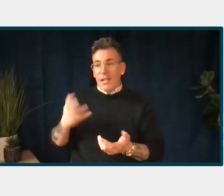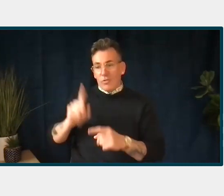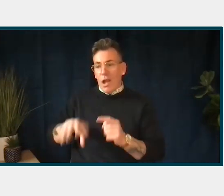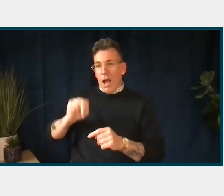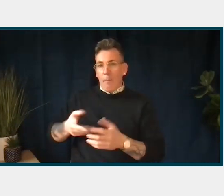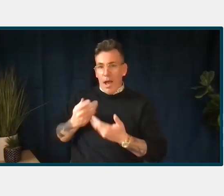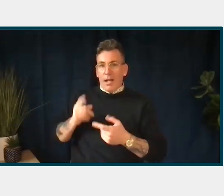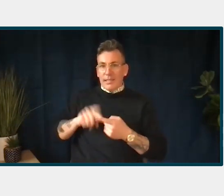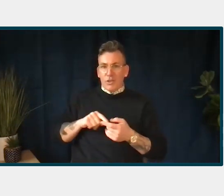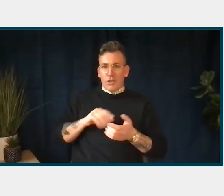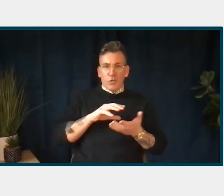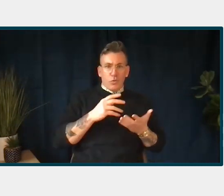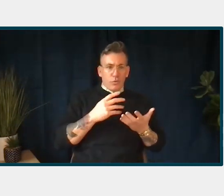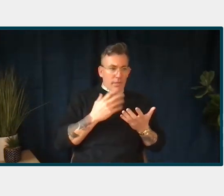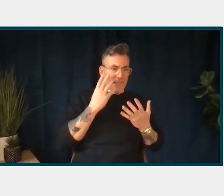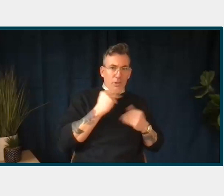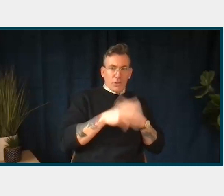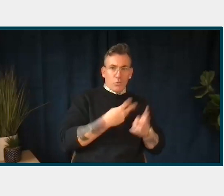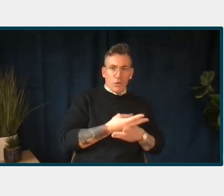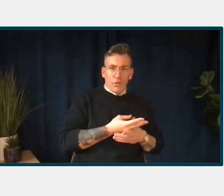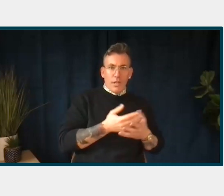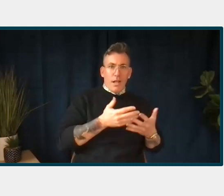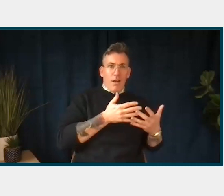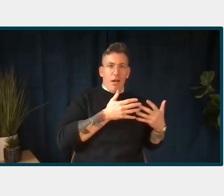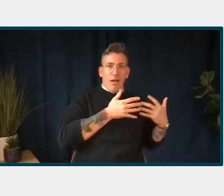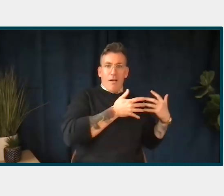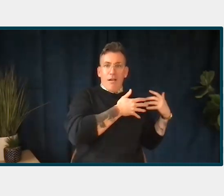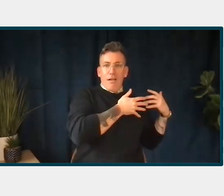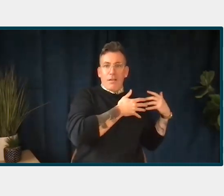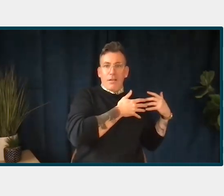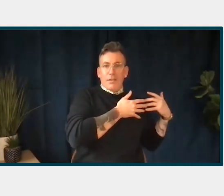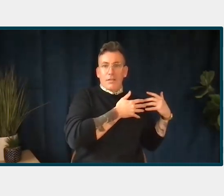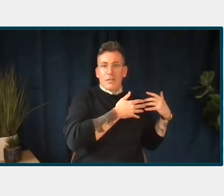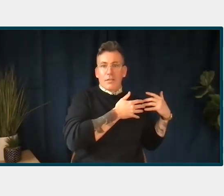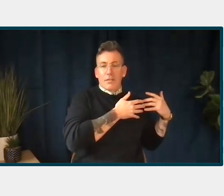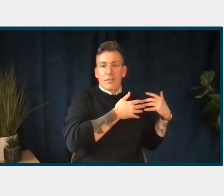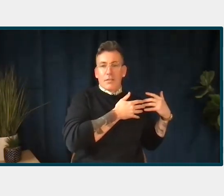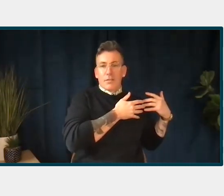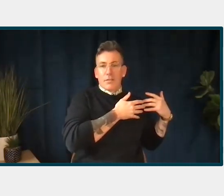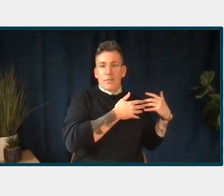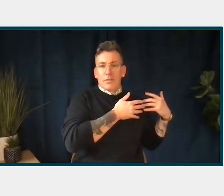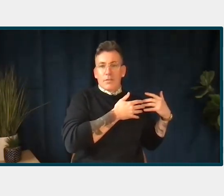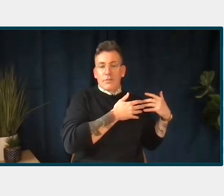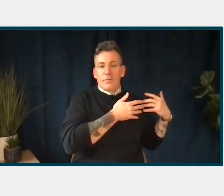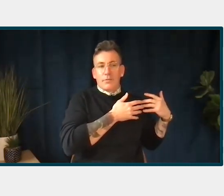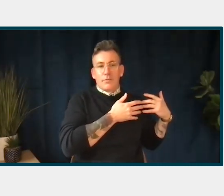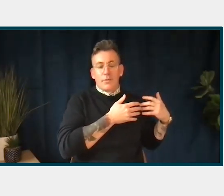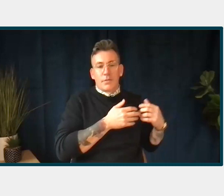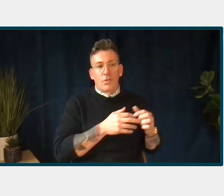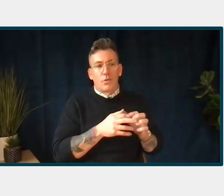unpacking process. And you can't unpack until you've experienced the world, right? So we keep working backwards